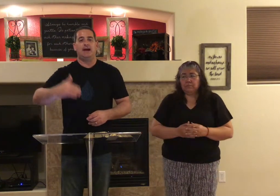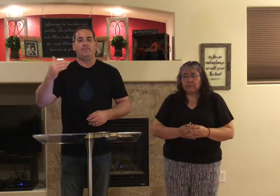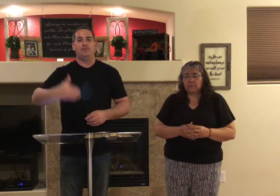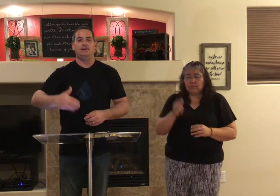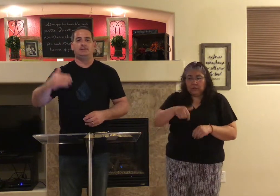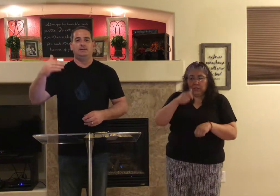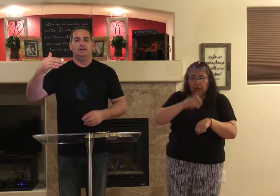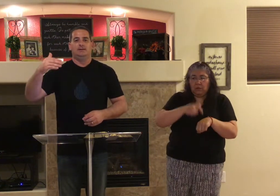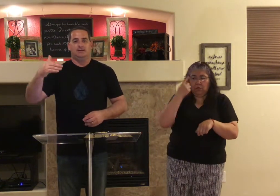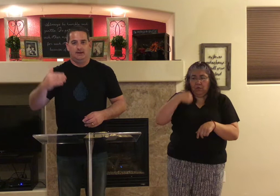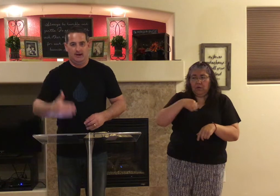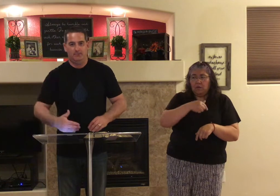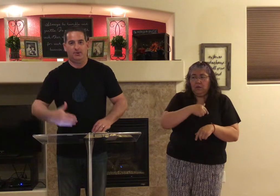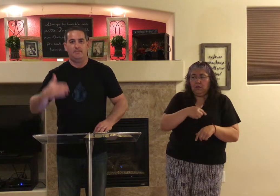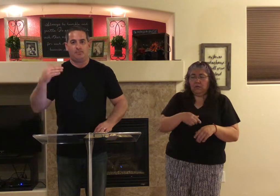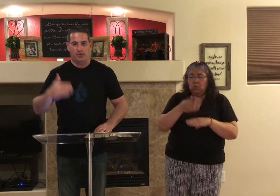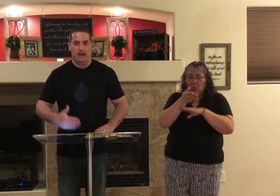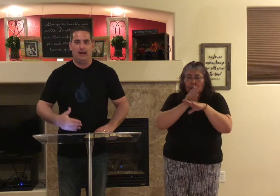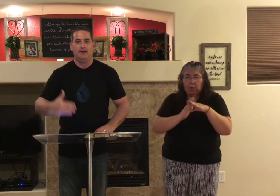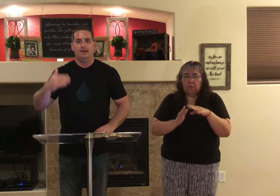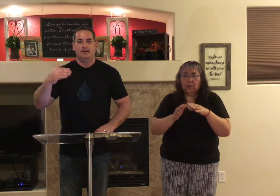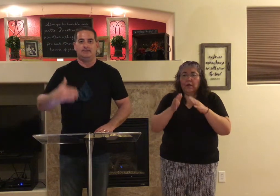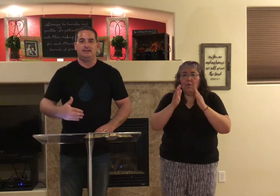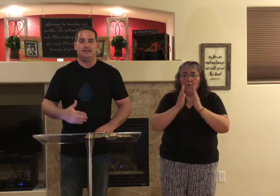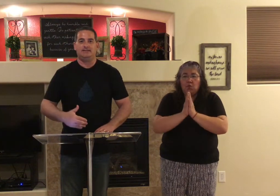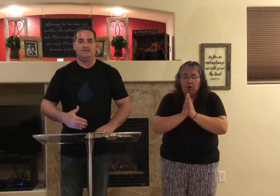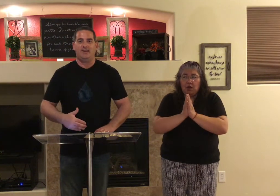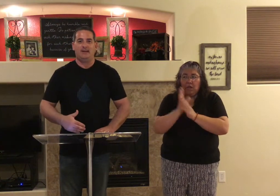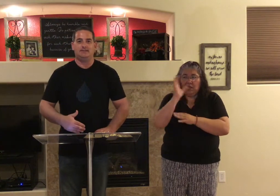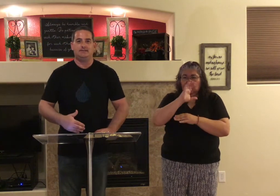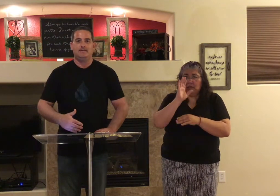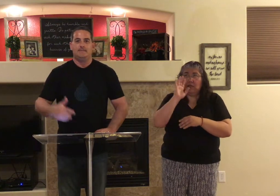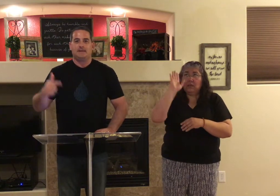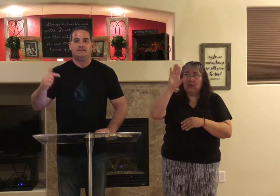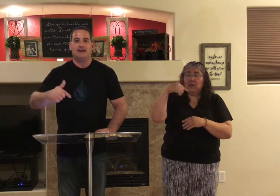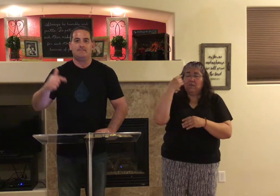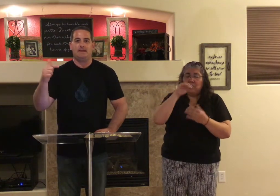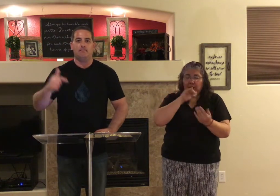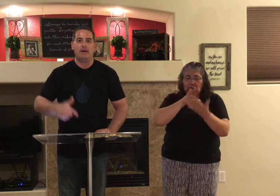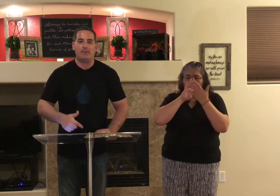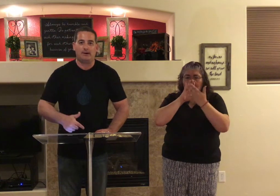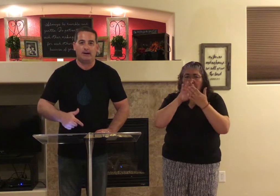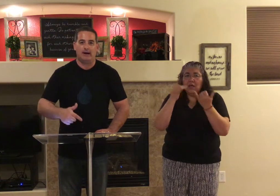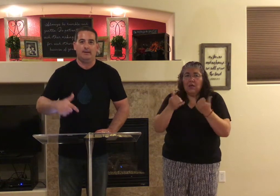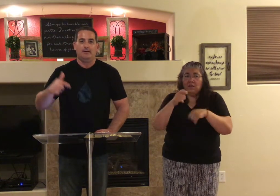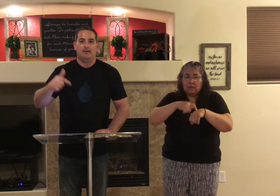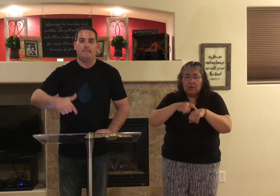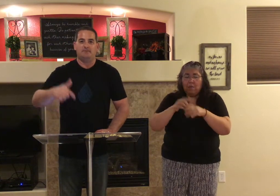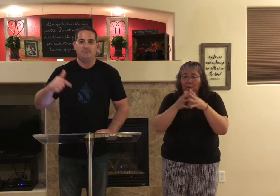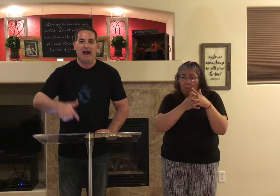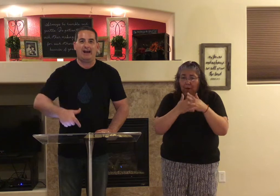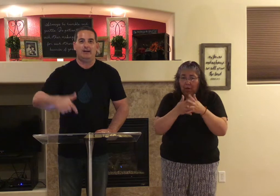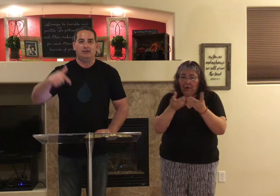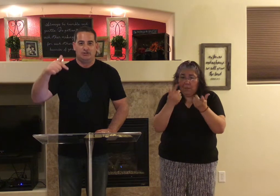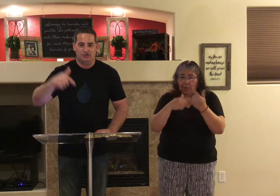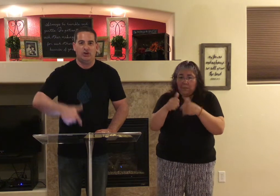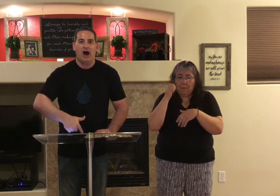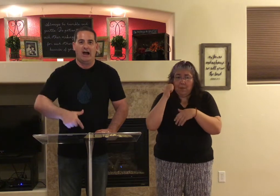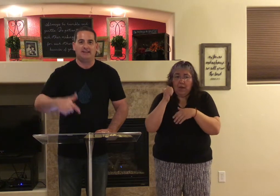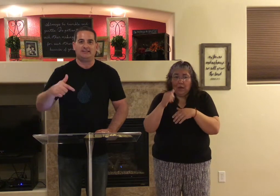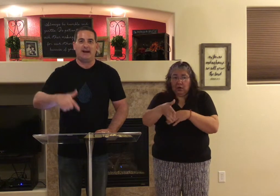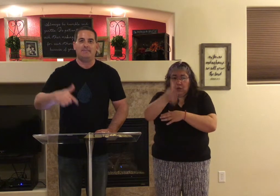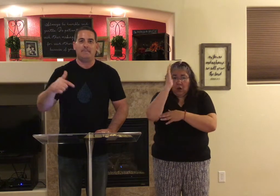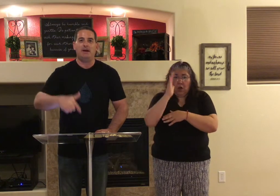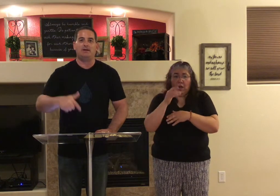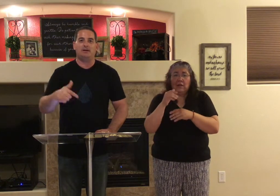It's time for us to humbly pray and seek his face. It's time that America comes back to